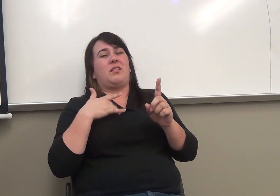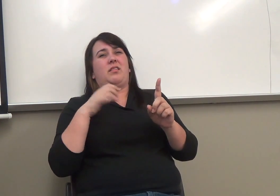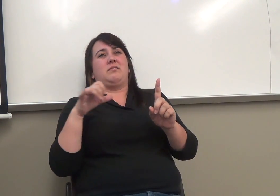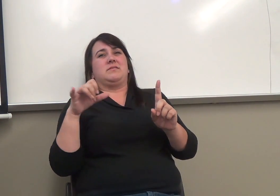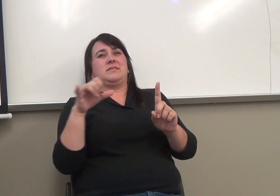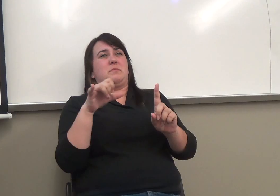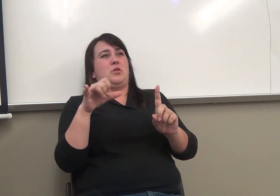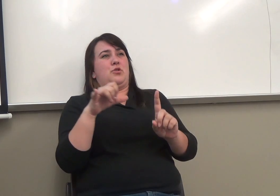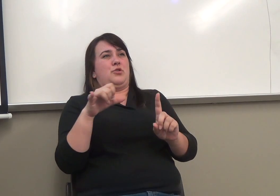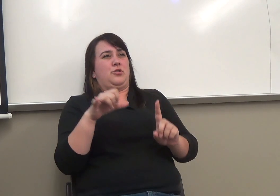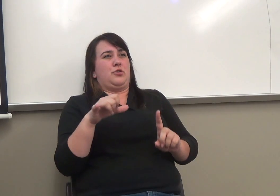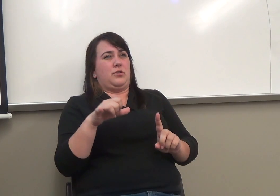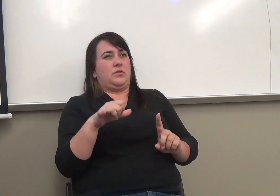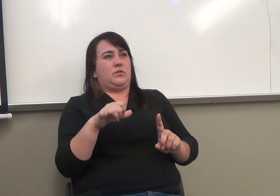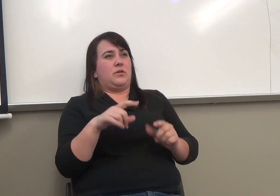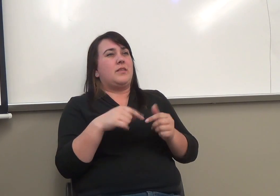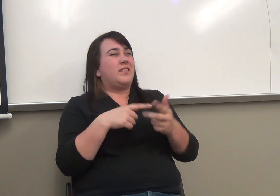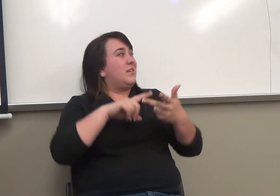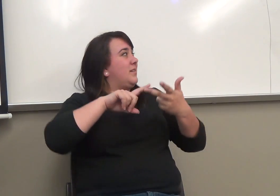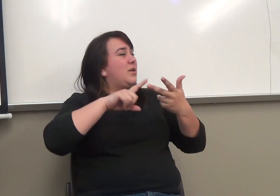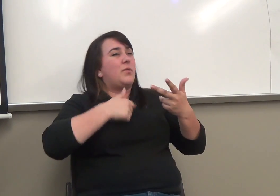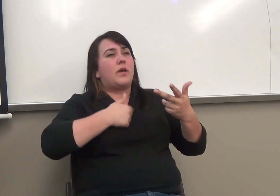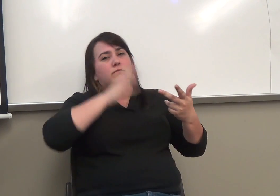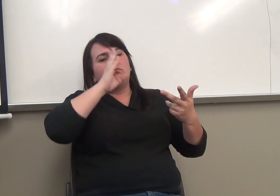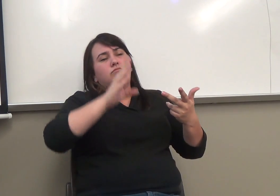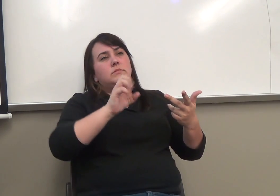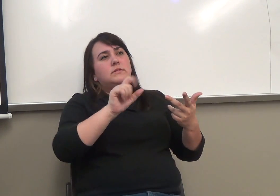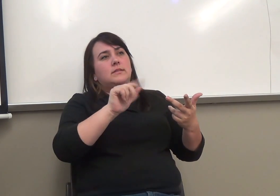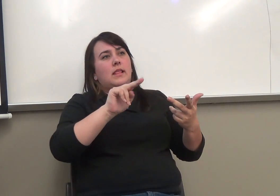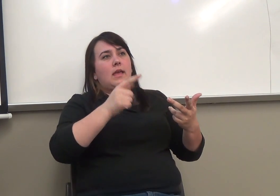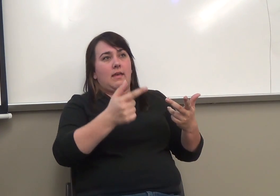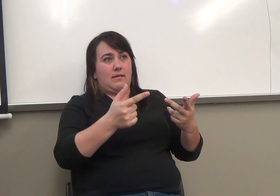out slang, and you have to excuse me